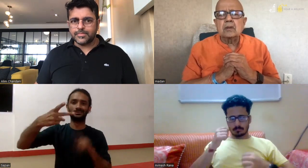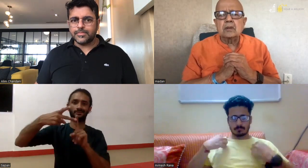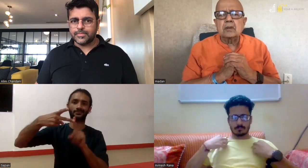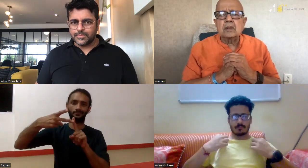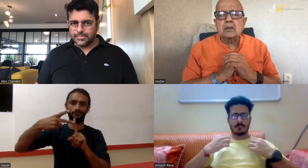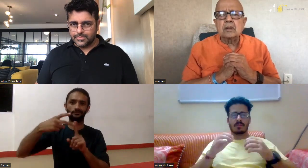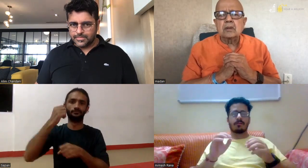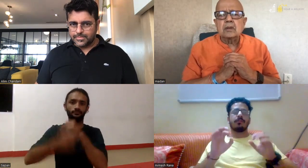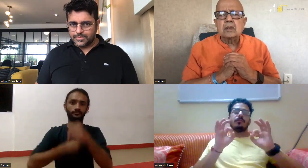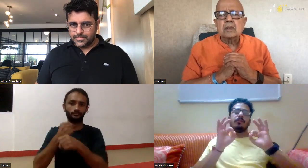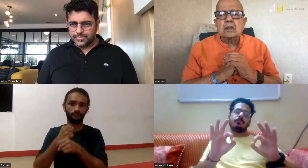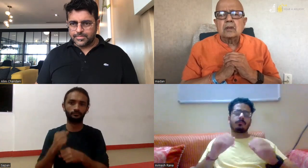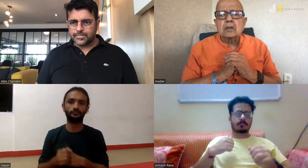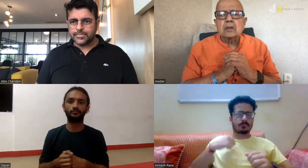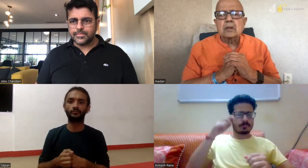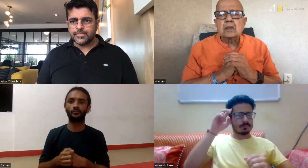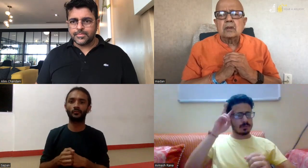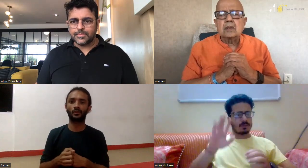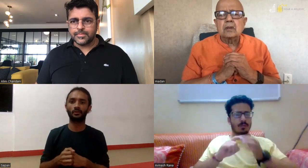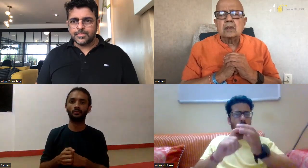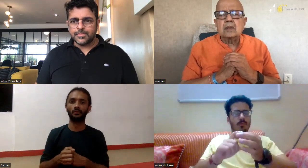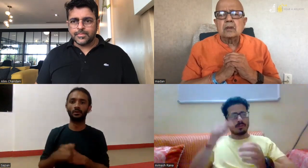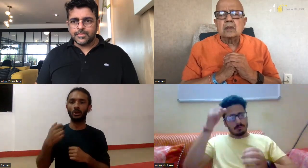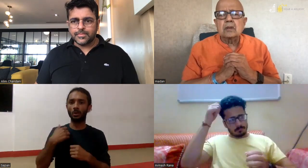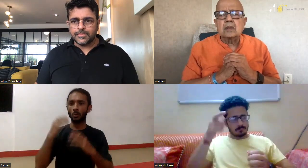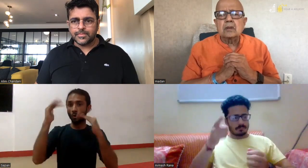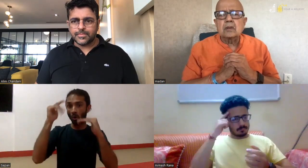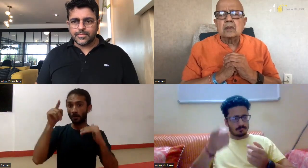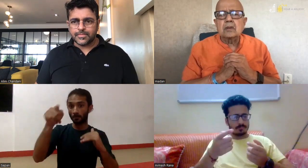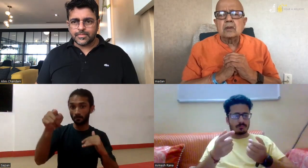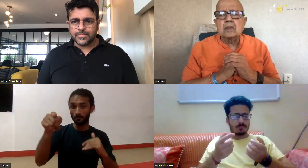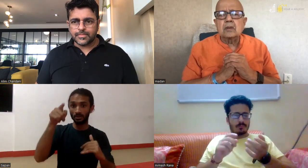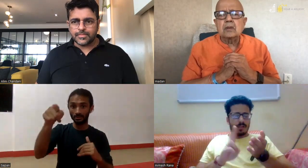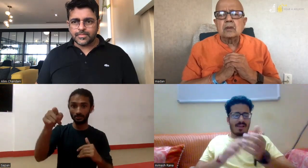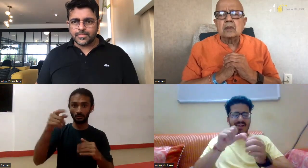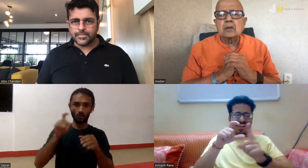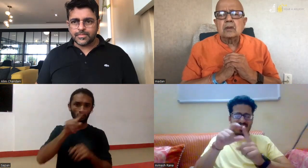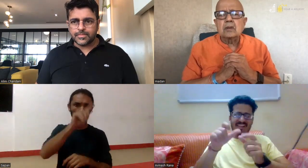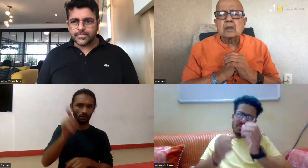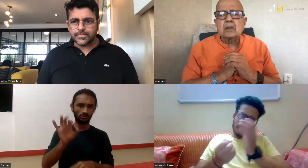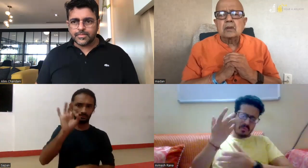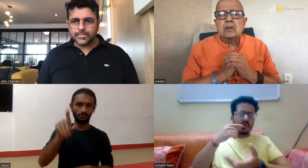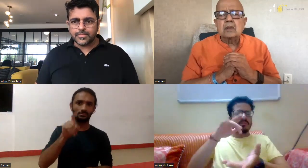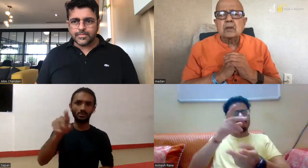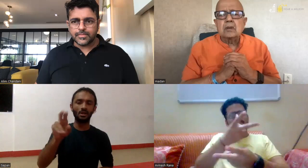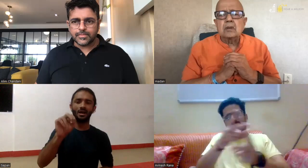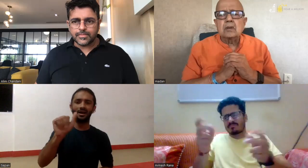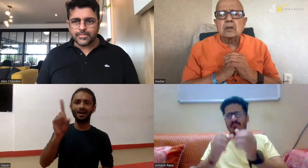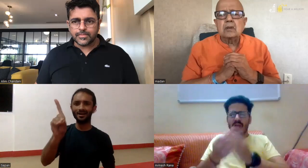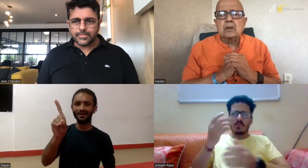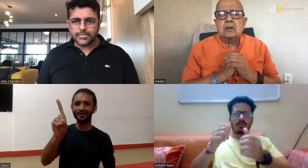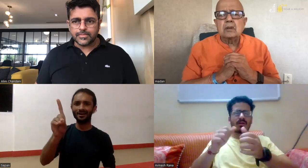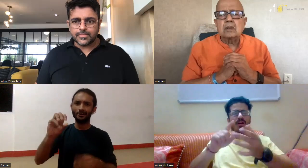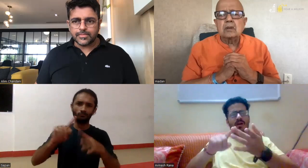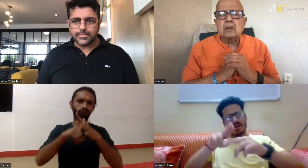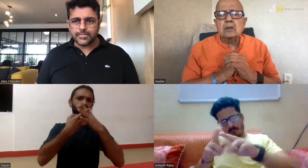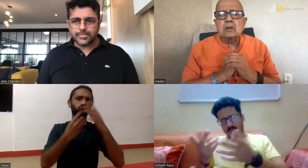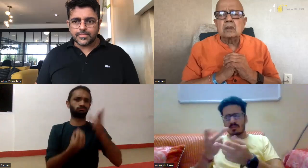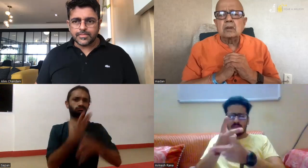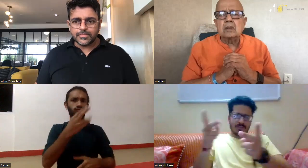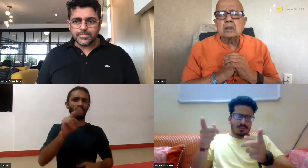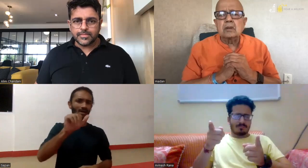as much as we want men to be there. Even transgender people, whoever wants to ask question, queer,